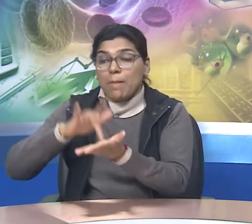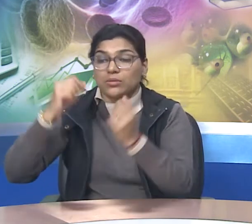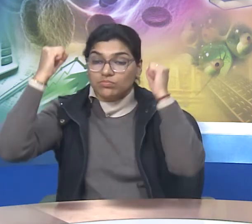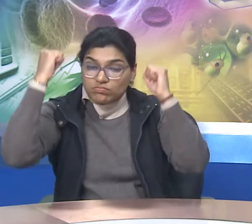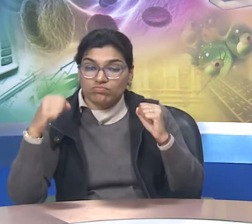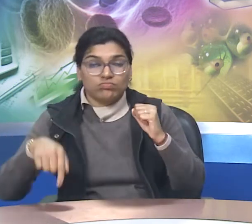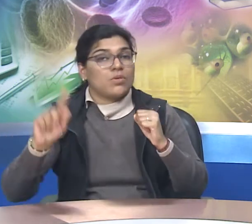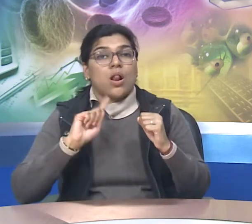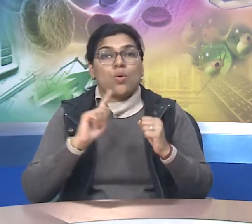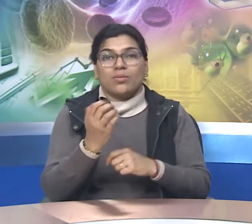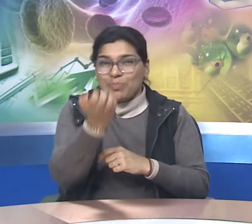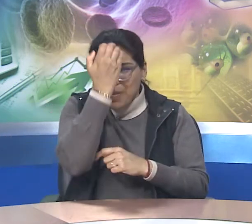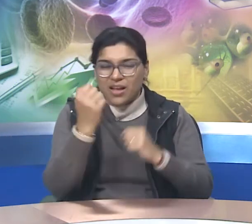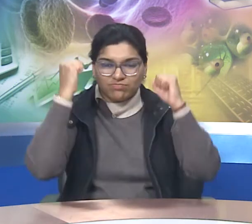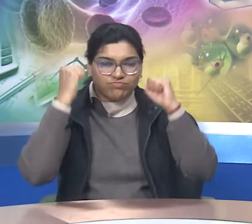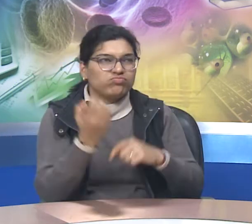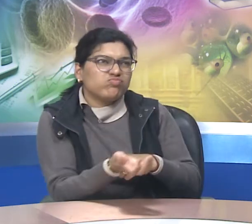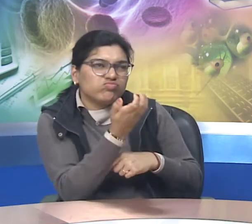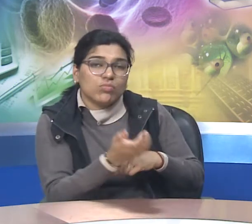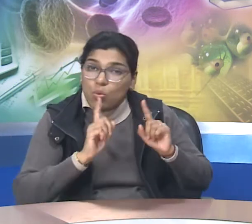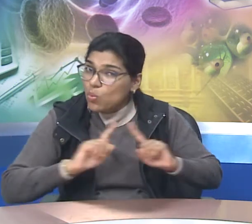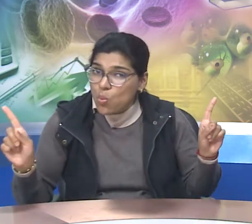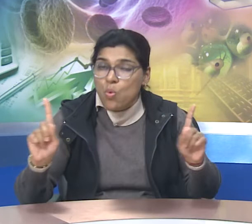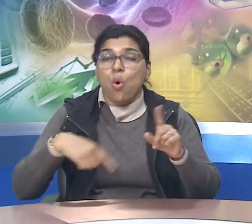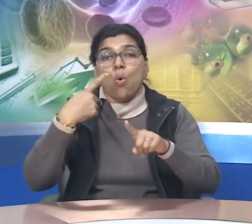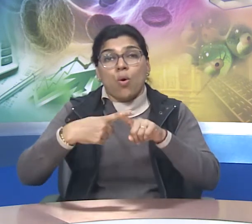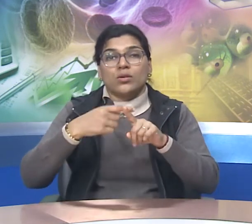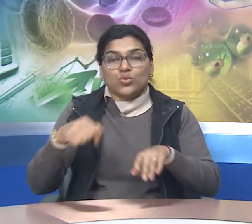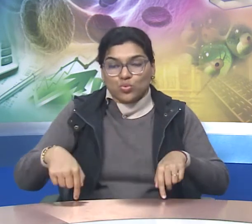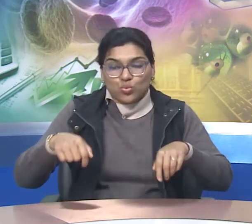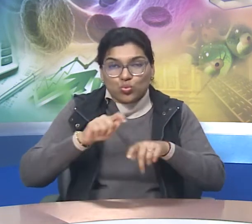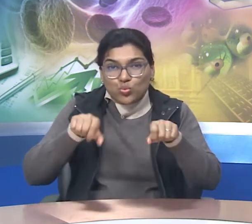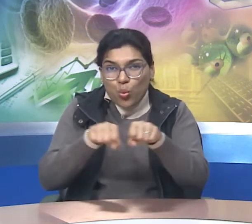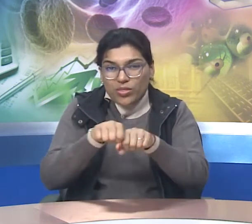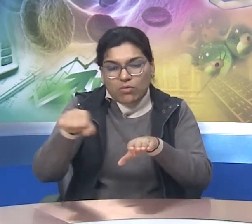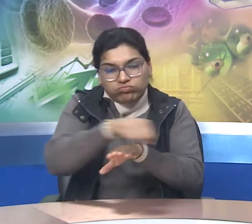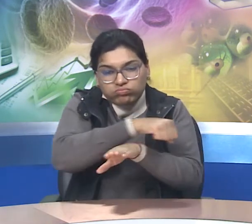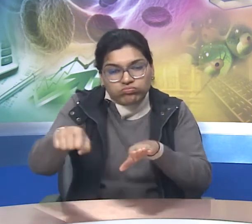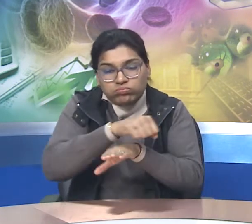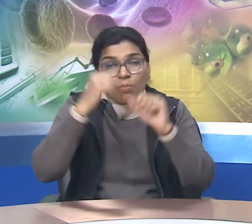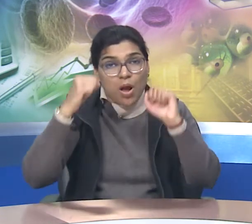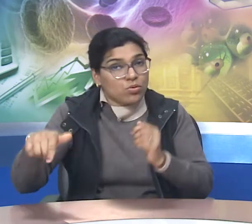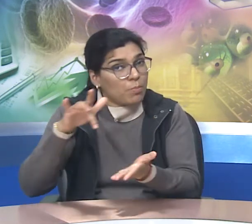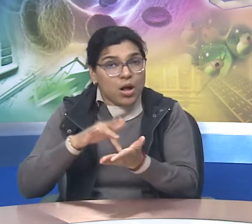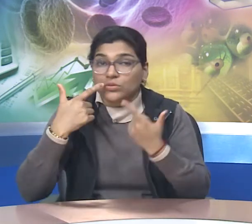polishing shoe on the pavement was illegal